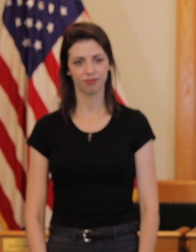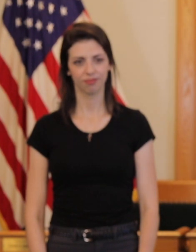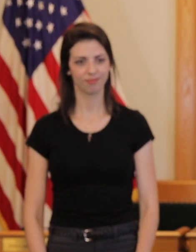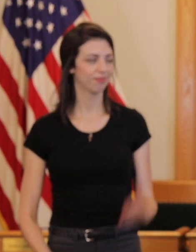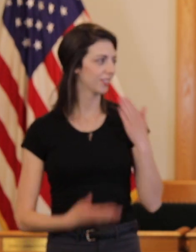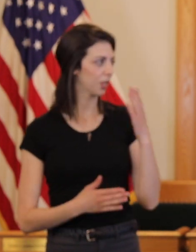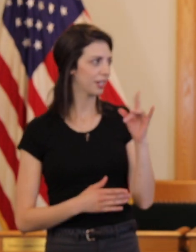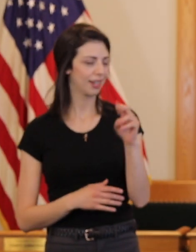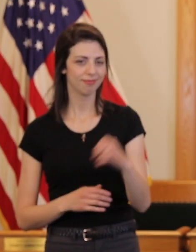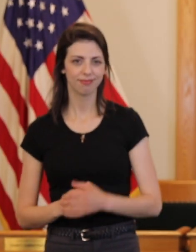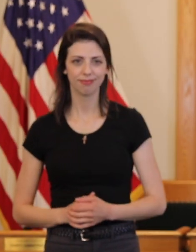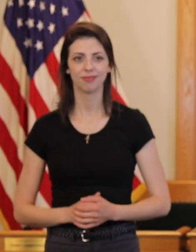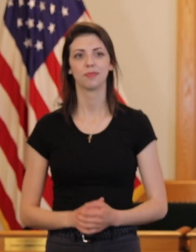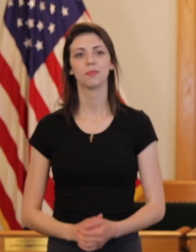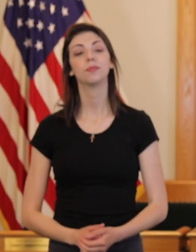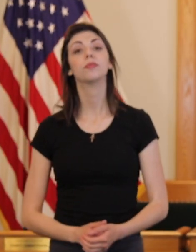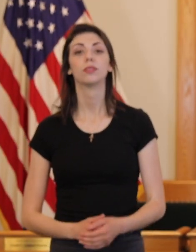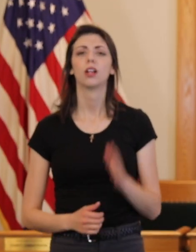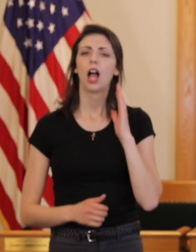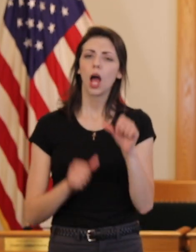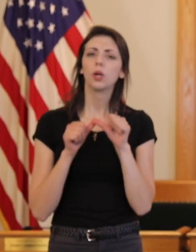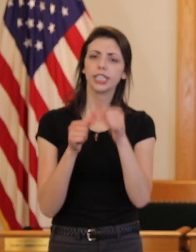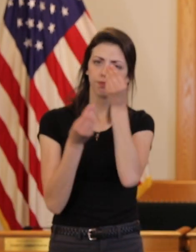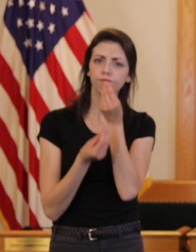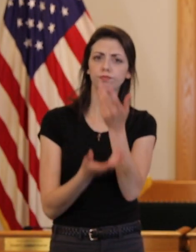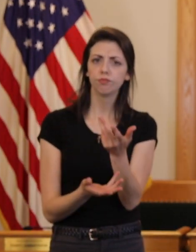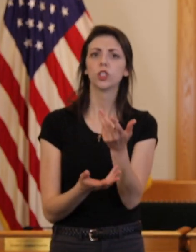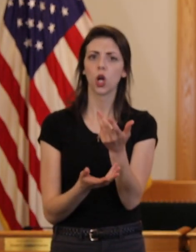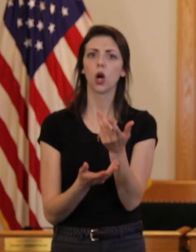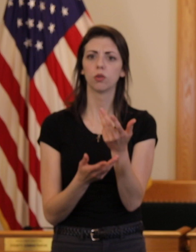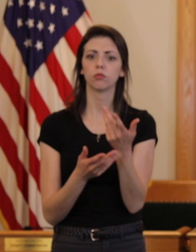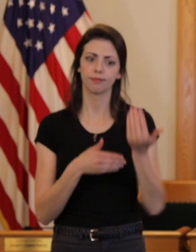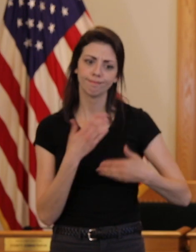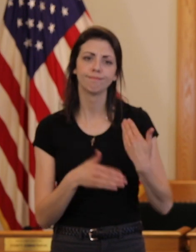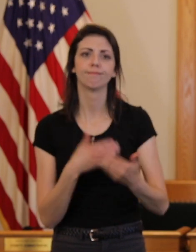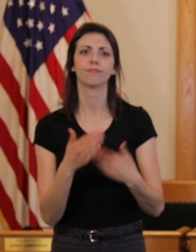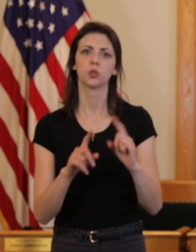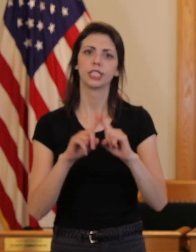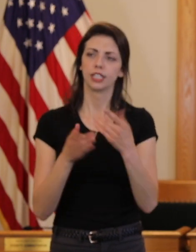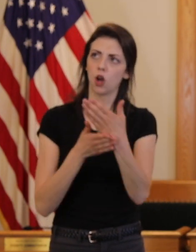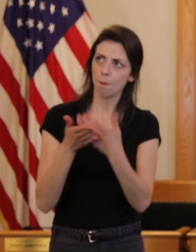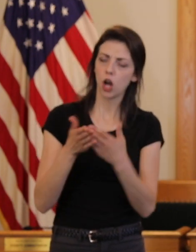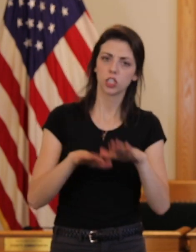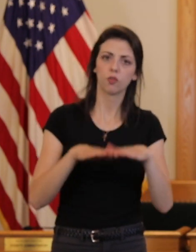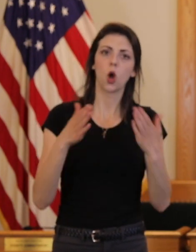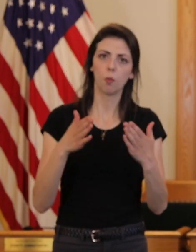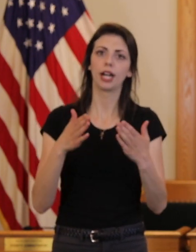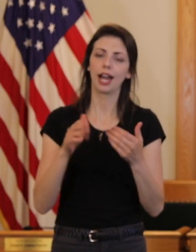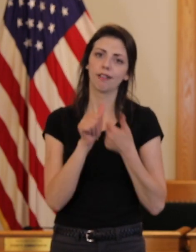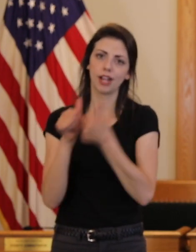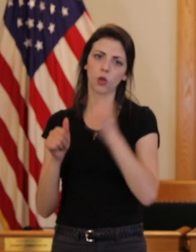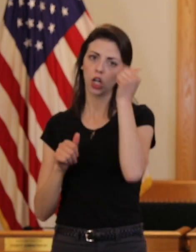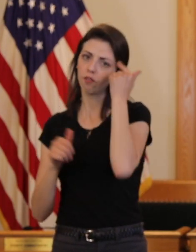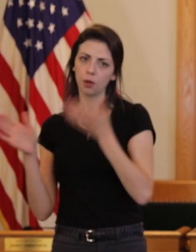Thank you, Diane. I will continue to share information as we proceed through the phases of the governor's reopening plan. Please